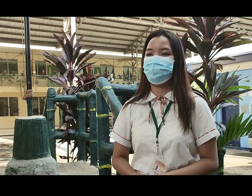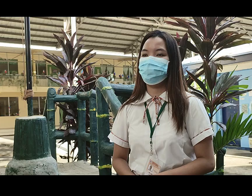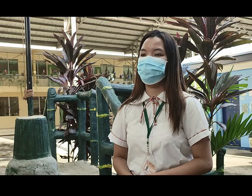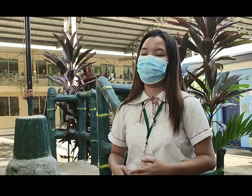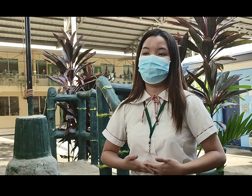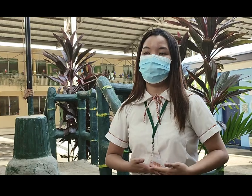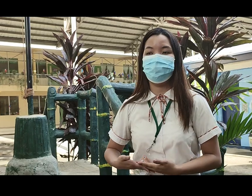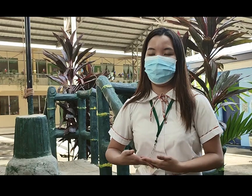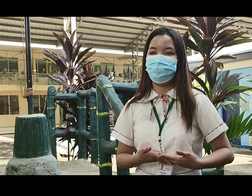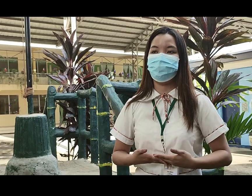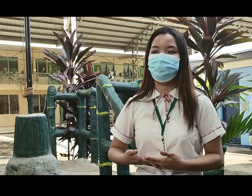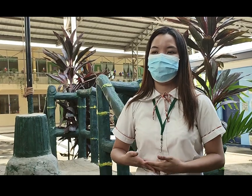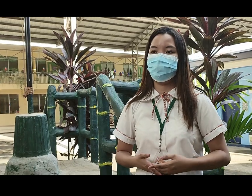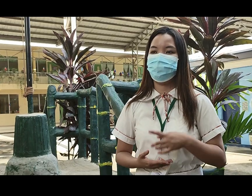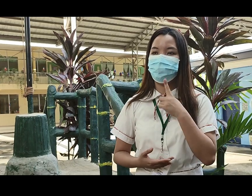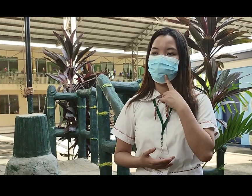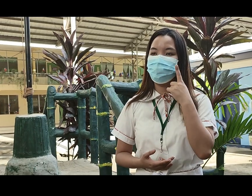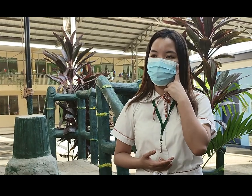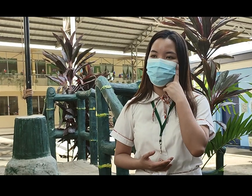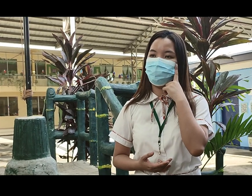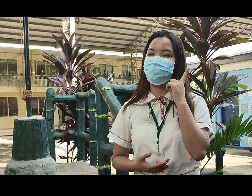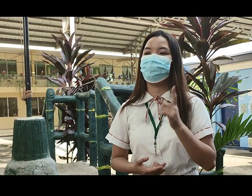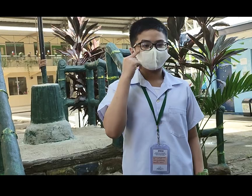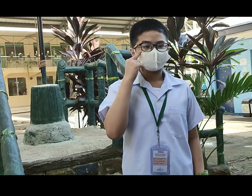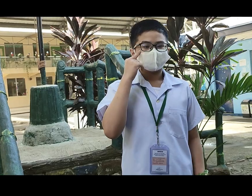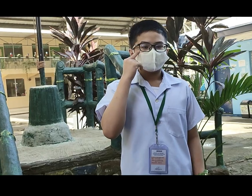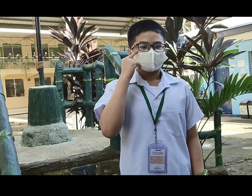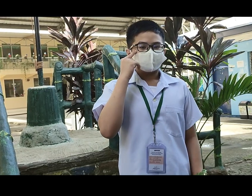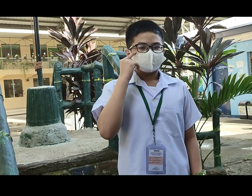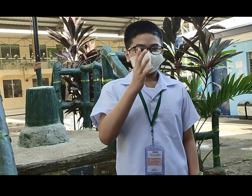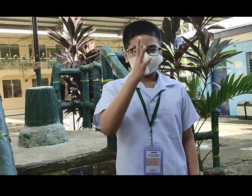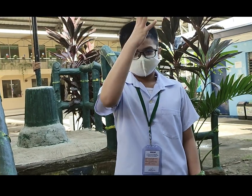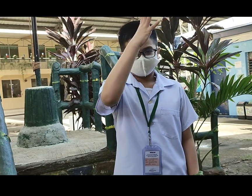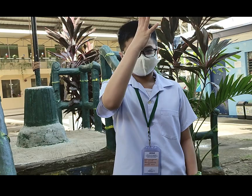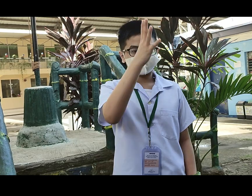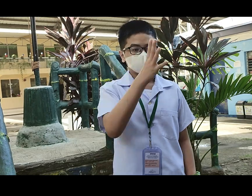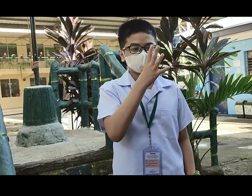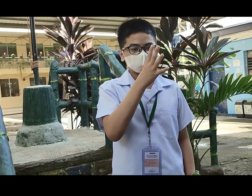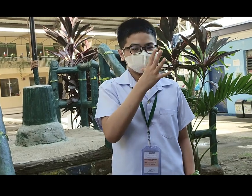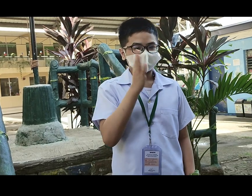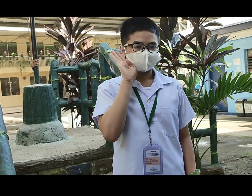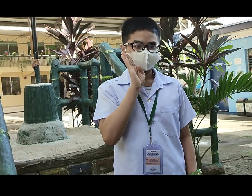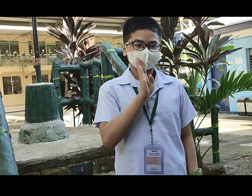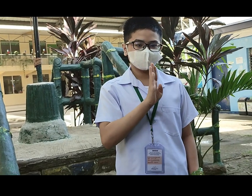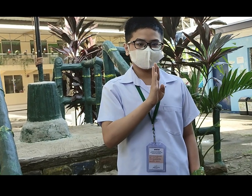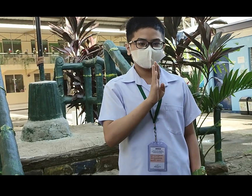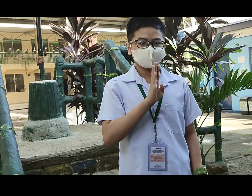Since I was a baby, I was already deaf. I have my father and mother and also my brother who helped